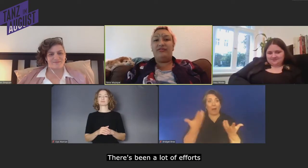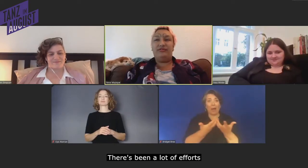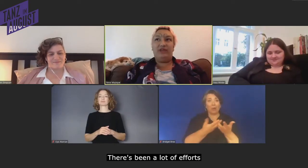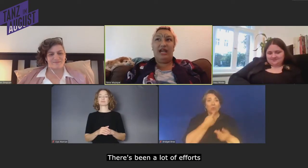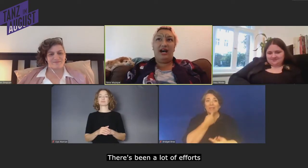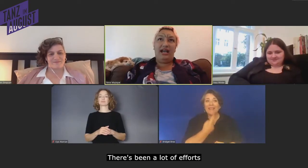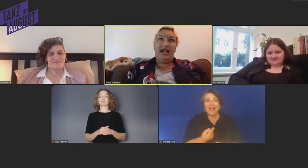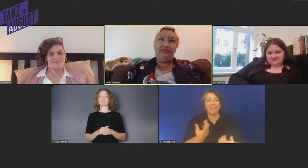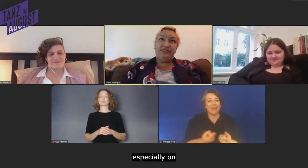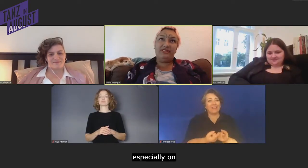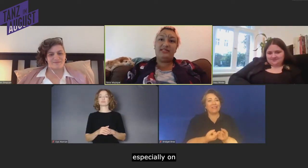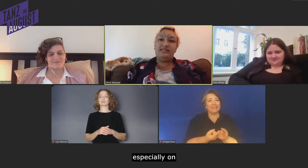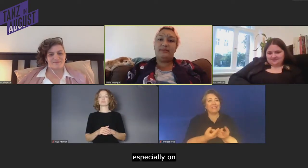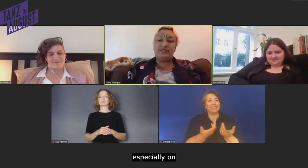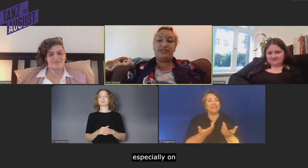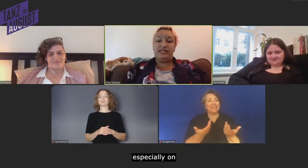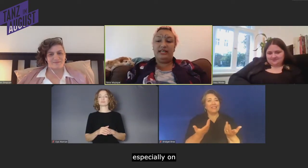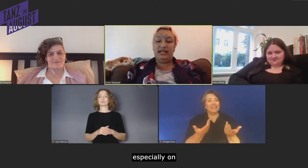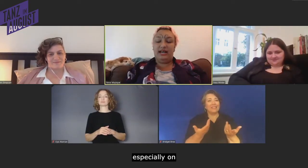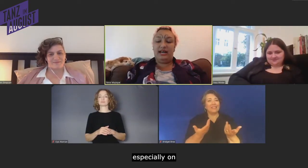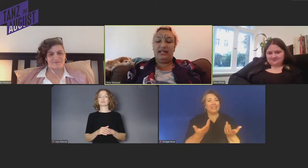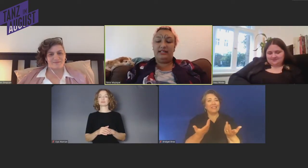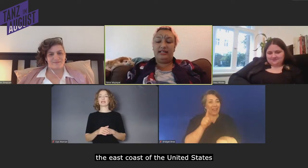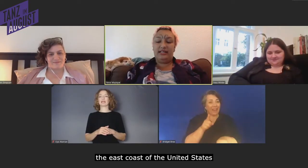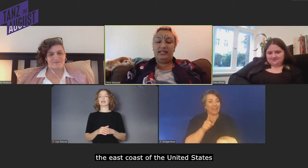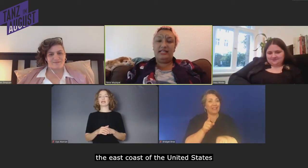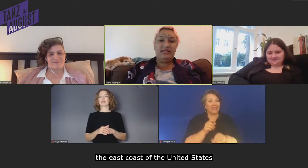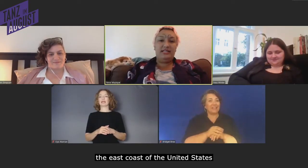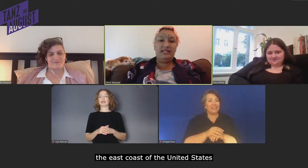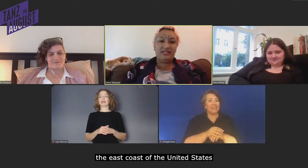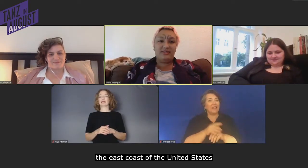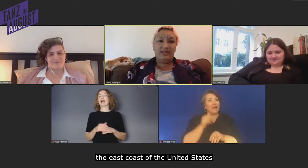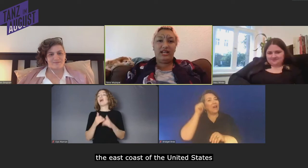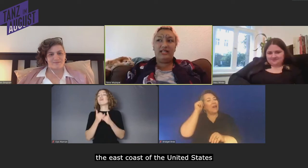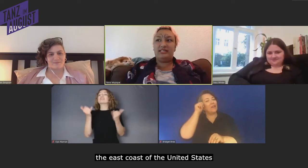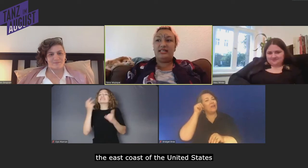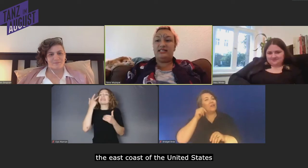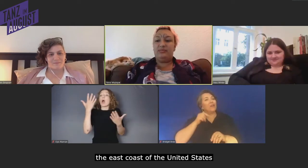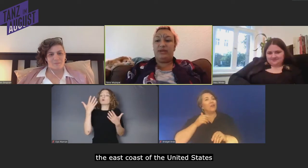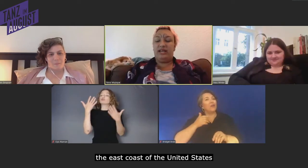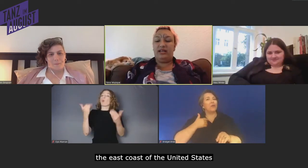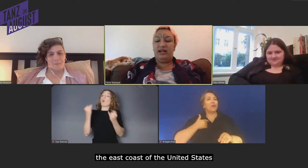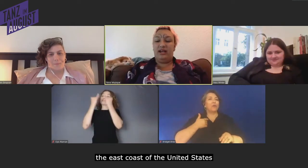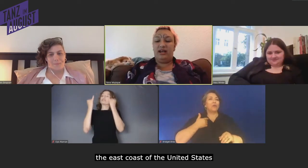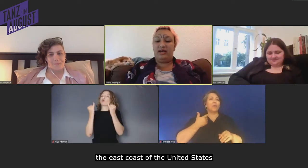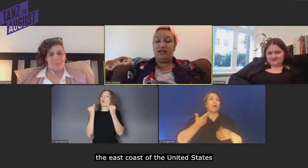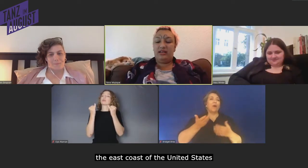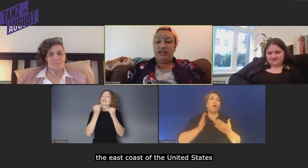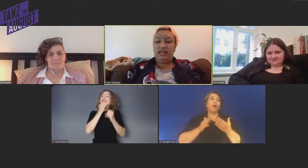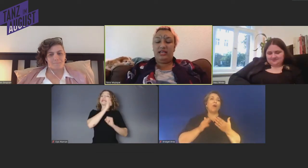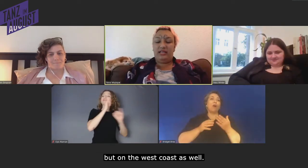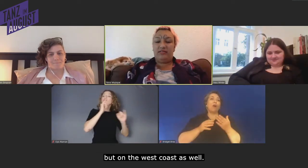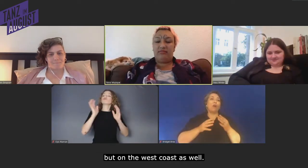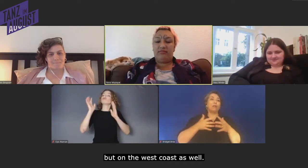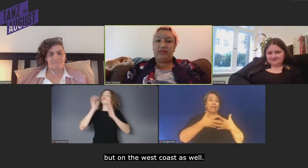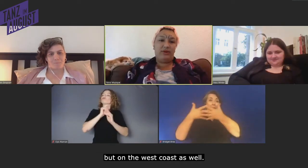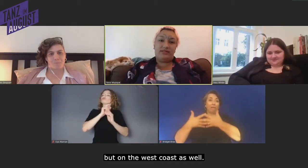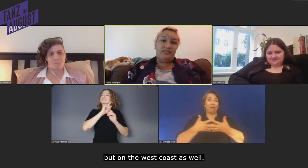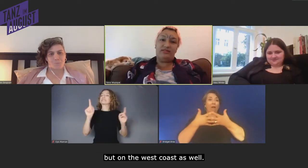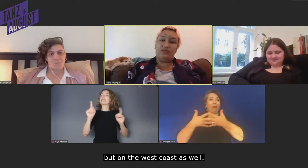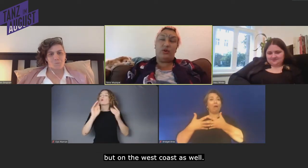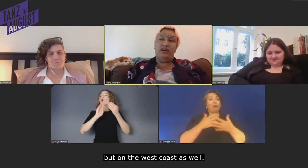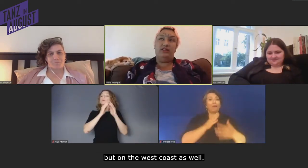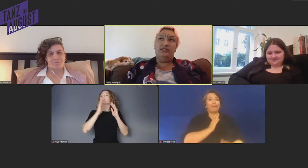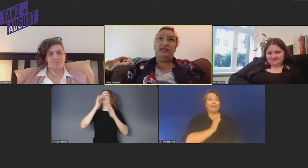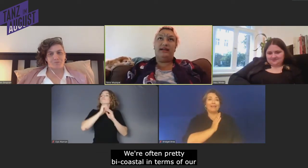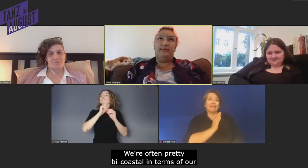of efforts, especially on the East Coast of the United States, but on the West Coast